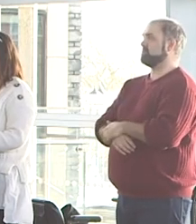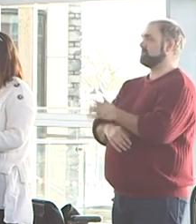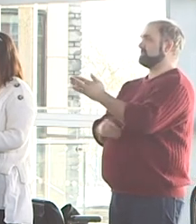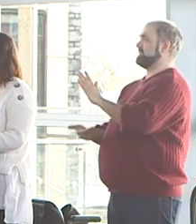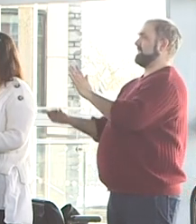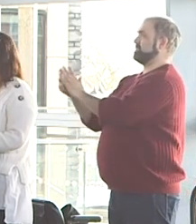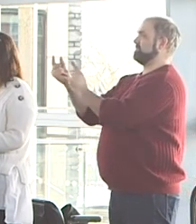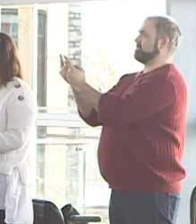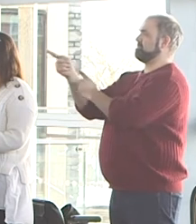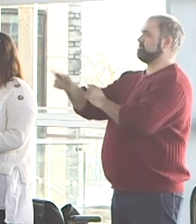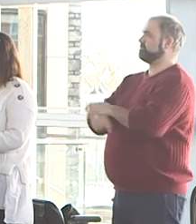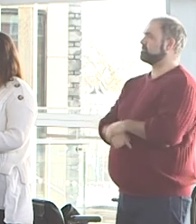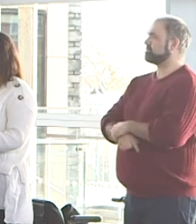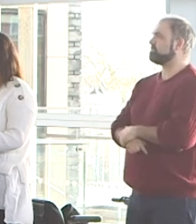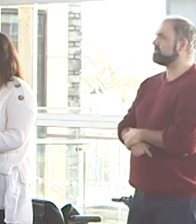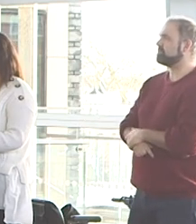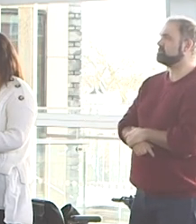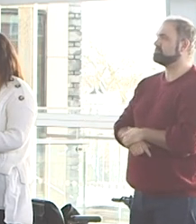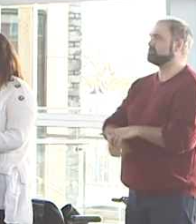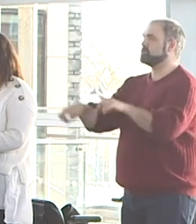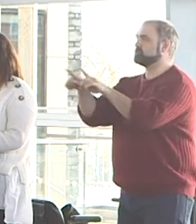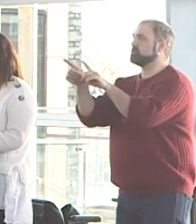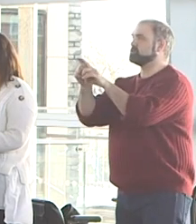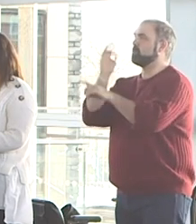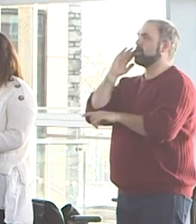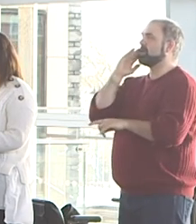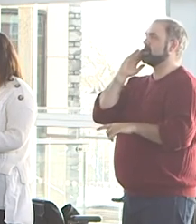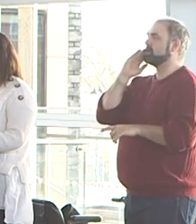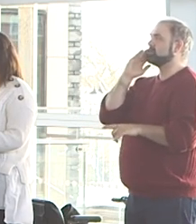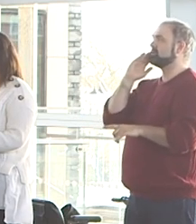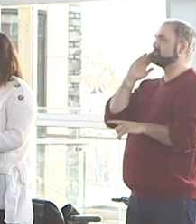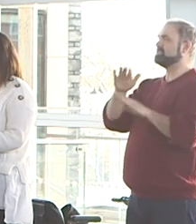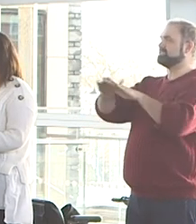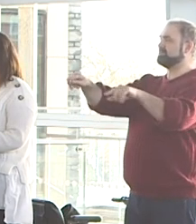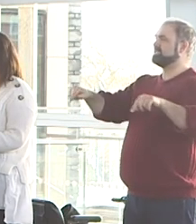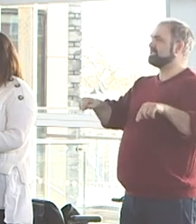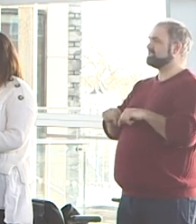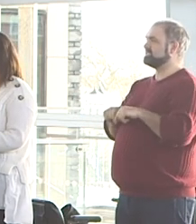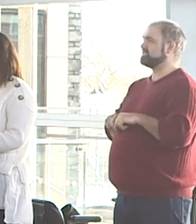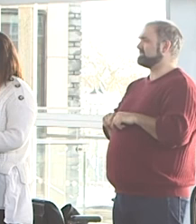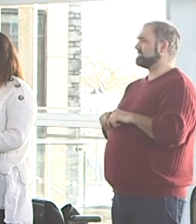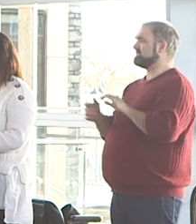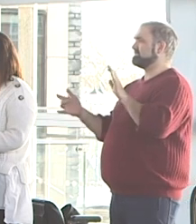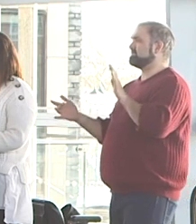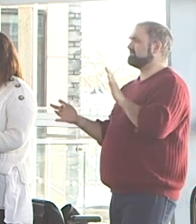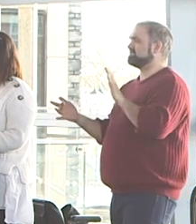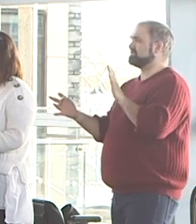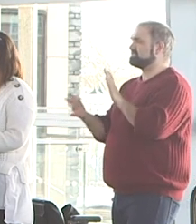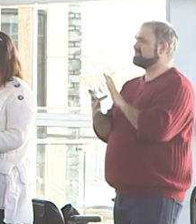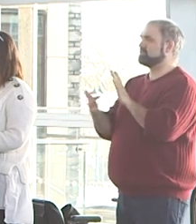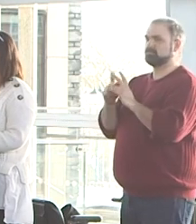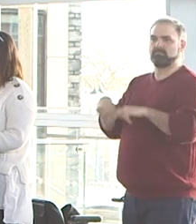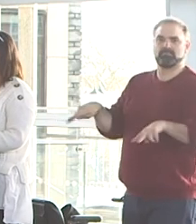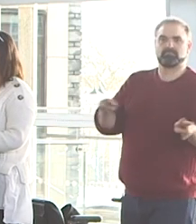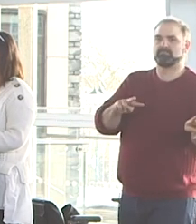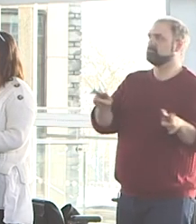I add something else to that? I think also, like, when you are in spaces, ask you, scan the room and see if there